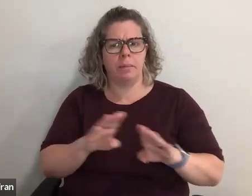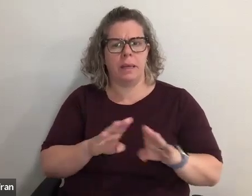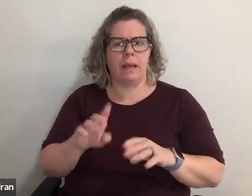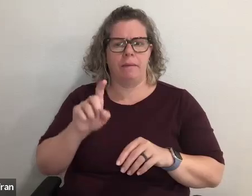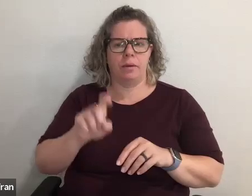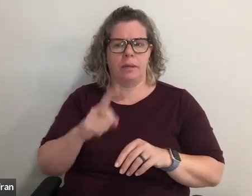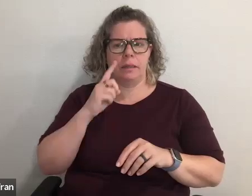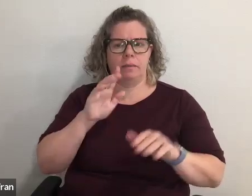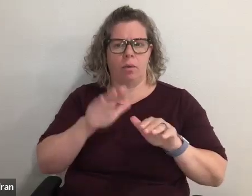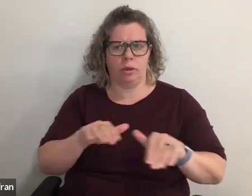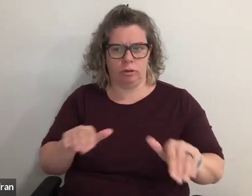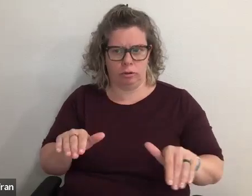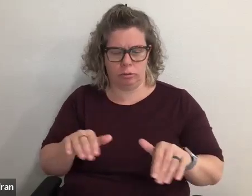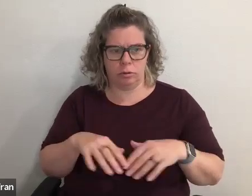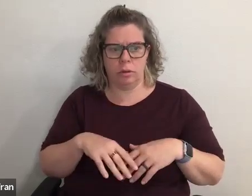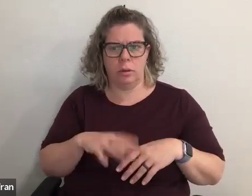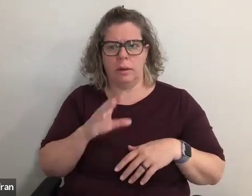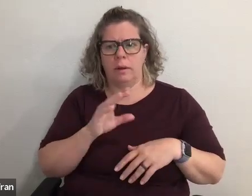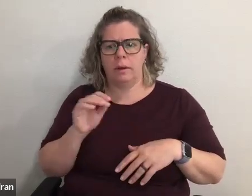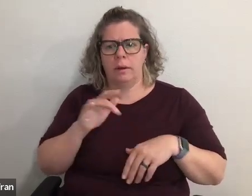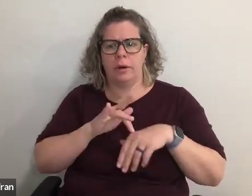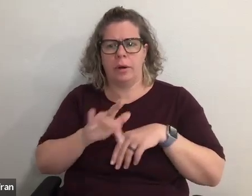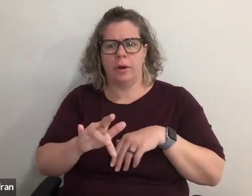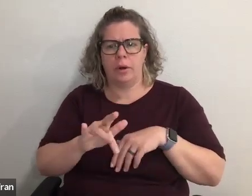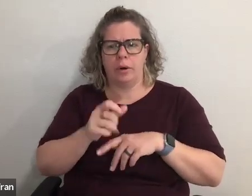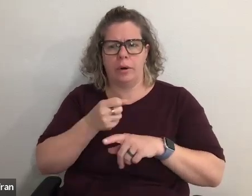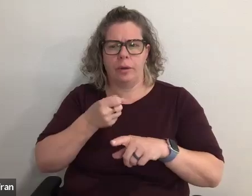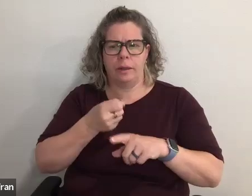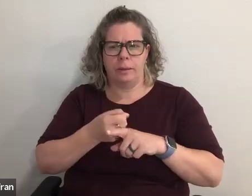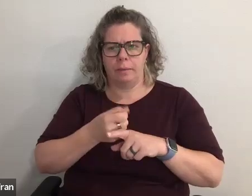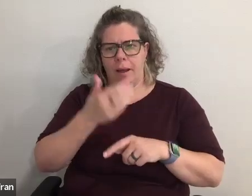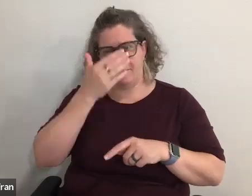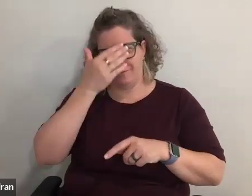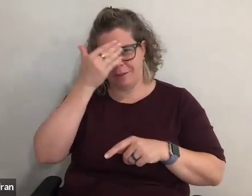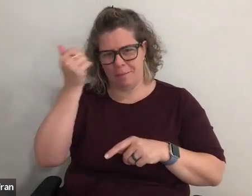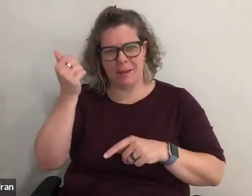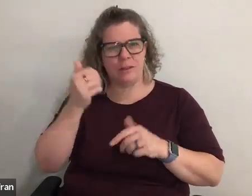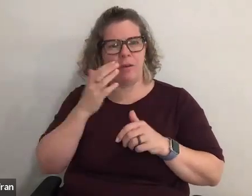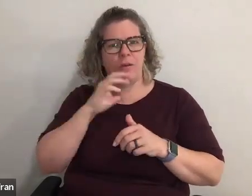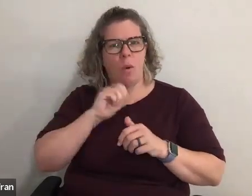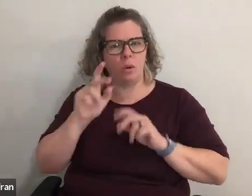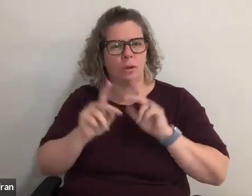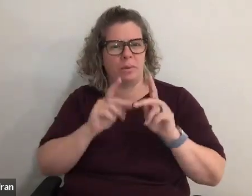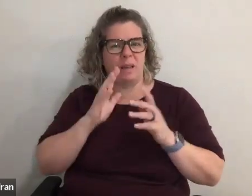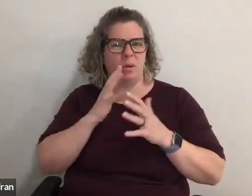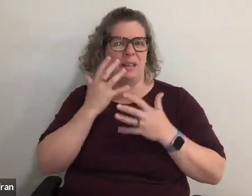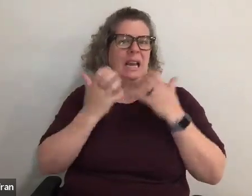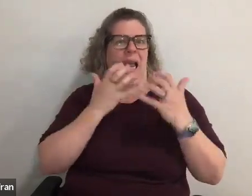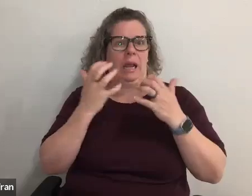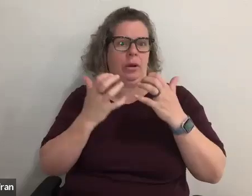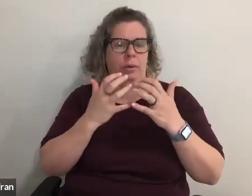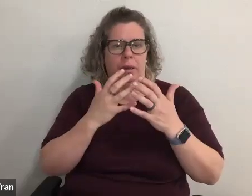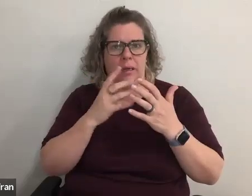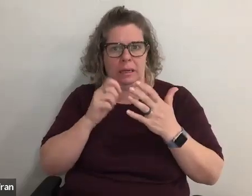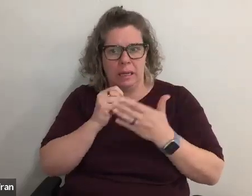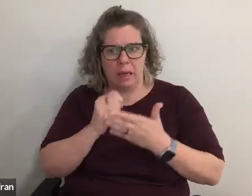kiddos, and then like early onset symptoms of dementia for older folks. So just to kind of give an